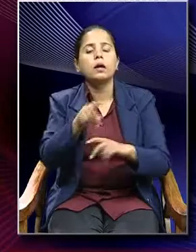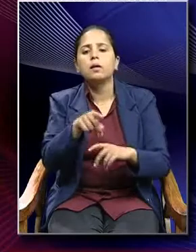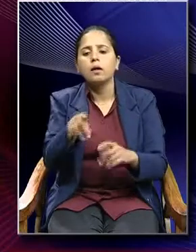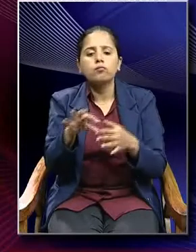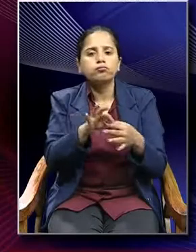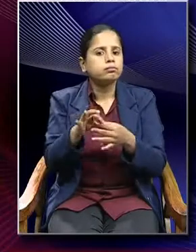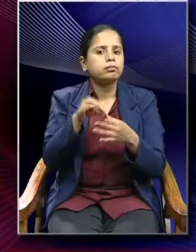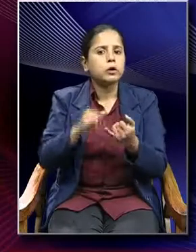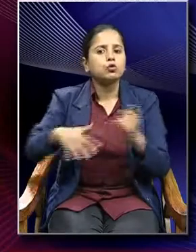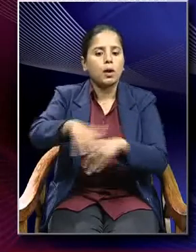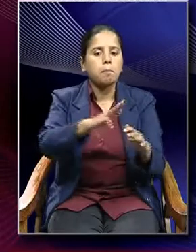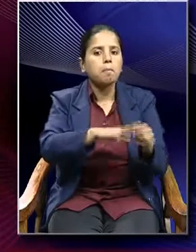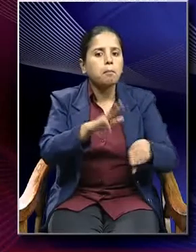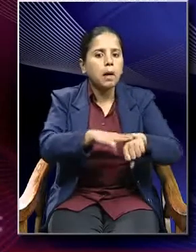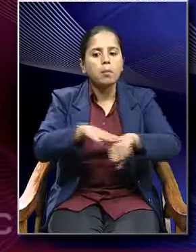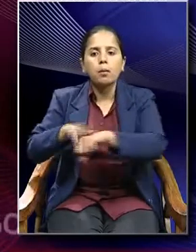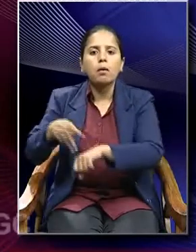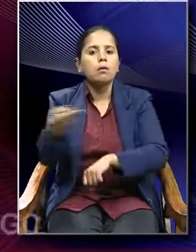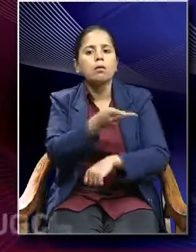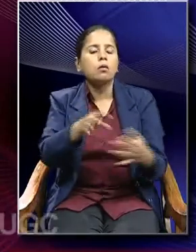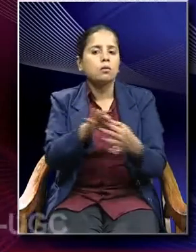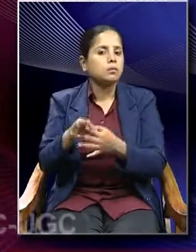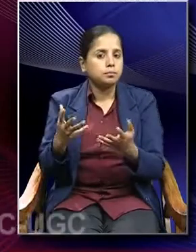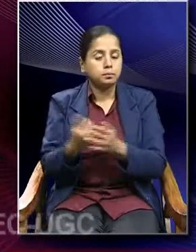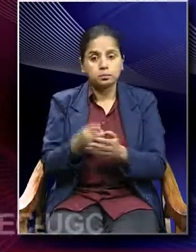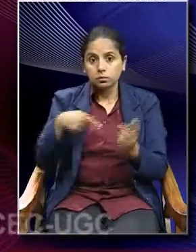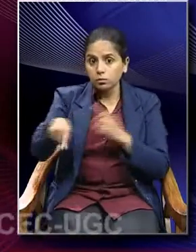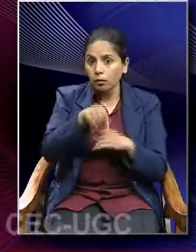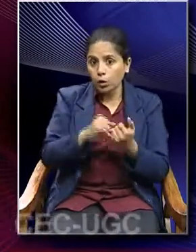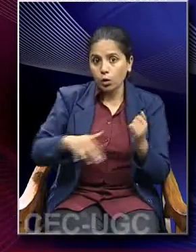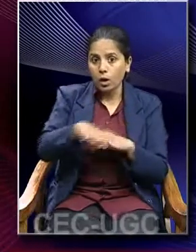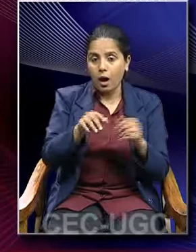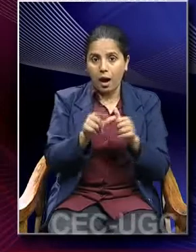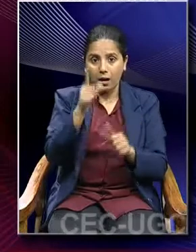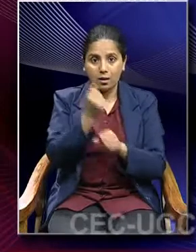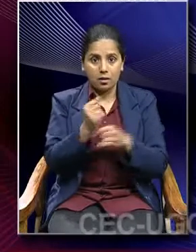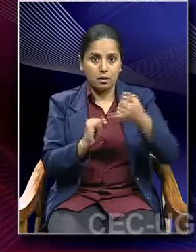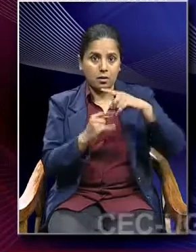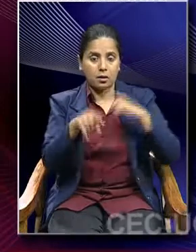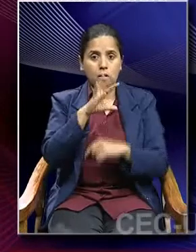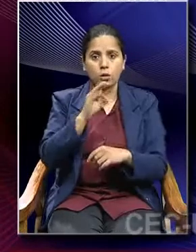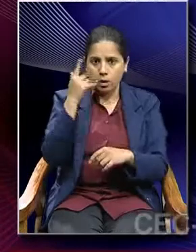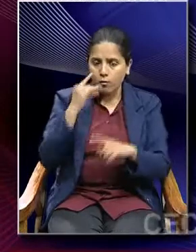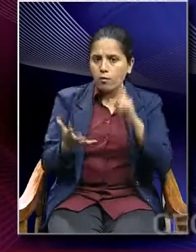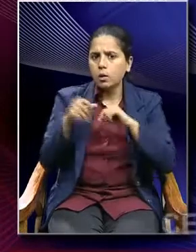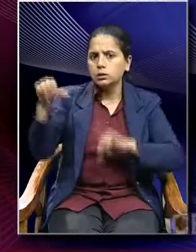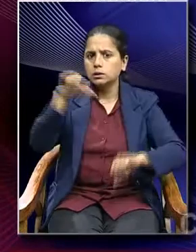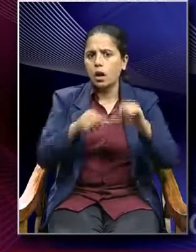of society. Auguste Comte defined sociology as the science of social